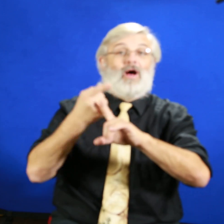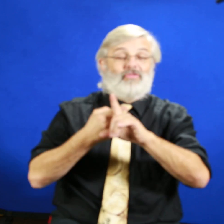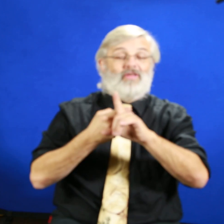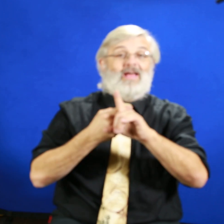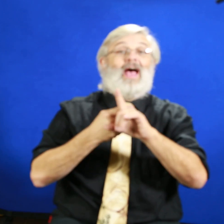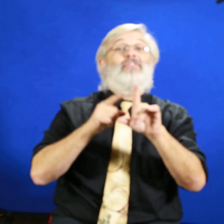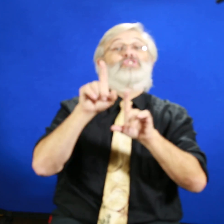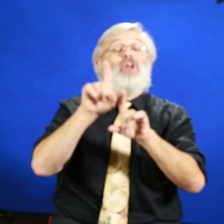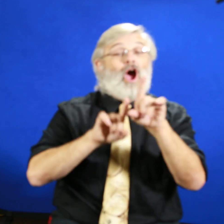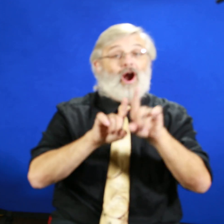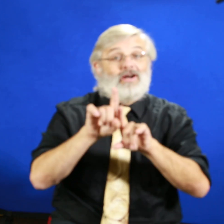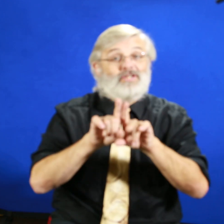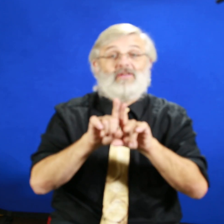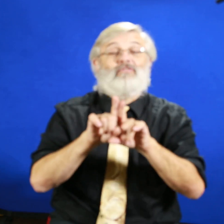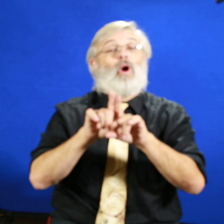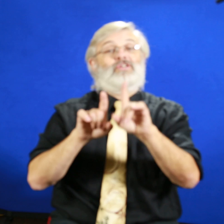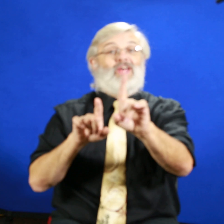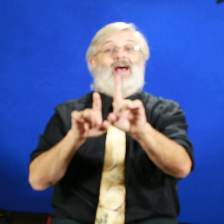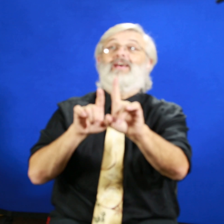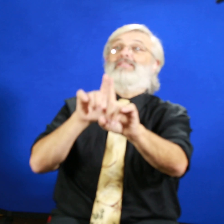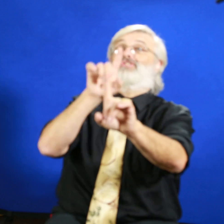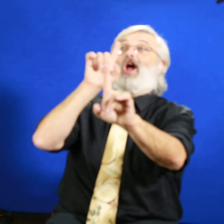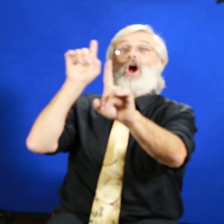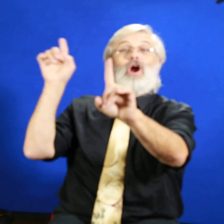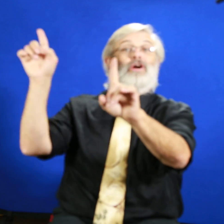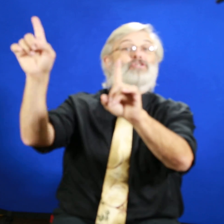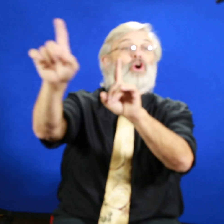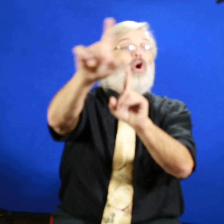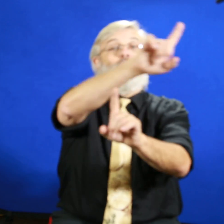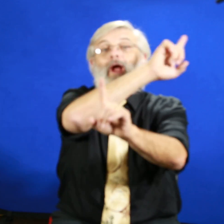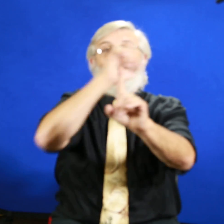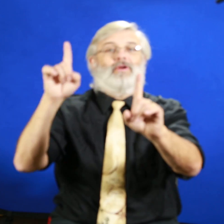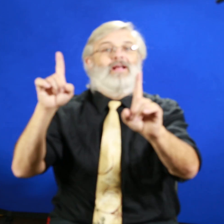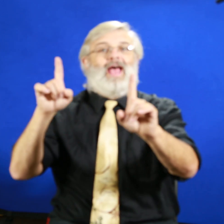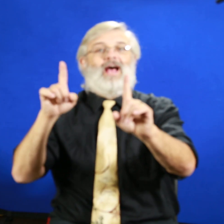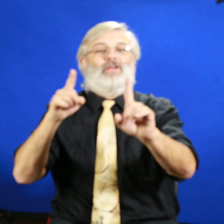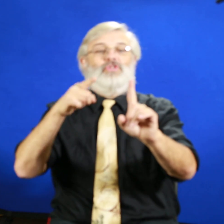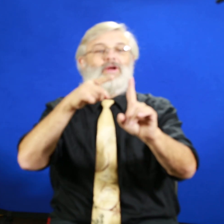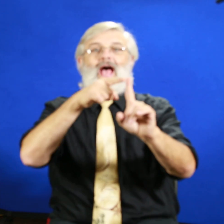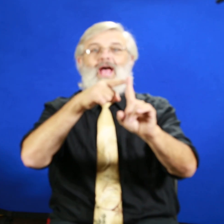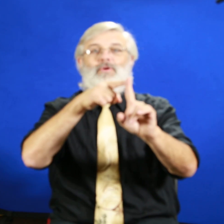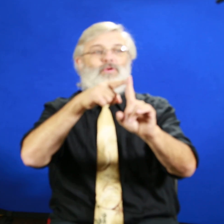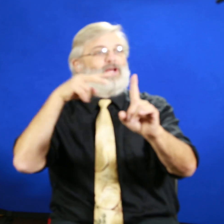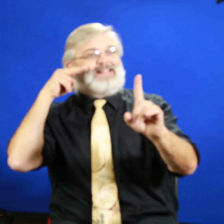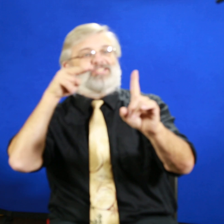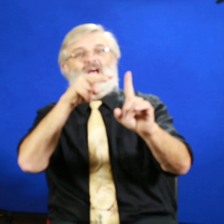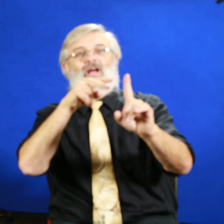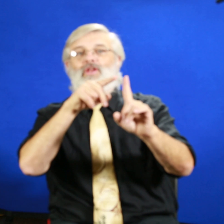month, and the stars, if you ever watch that, the stars are all around. And you and I, when you look at the sun,